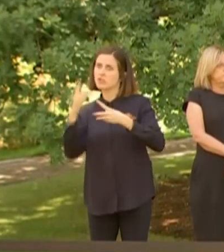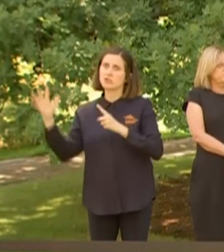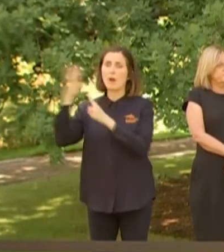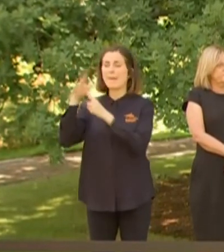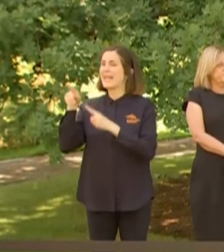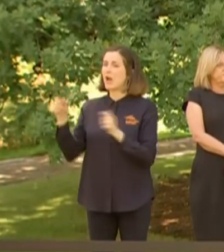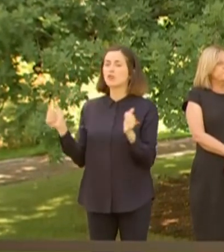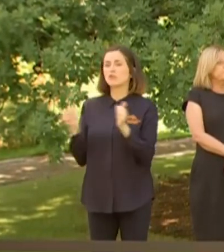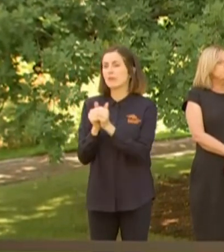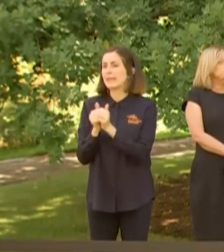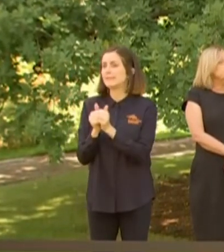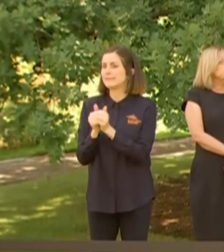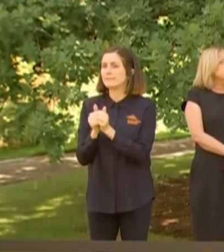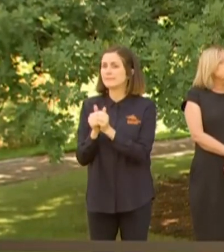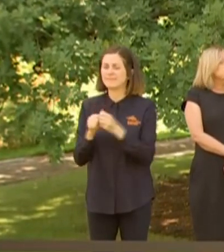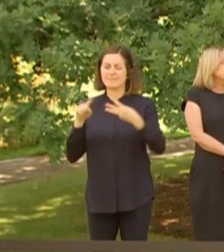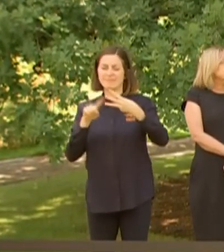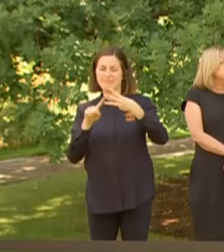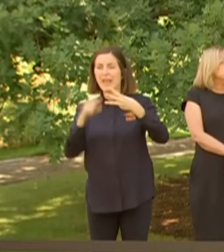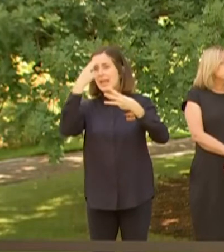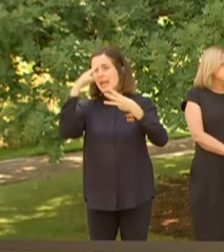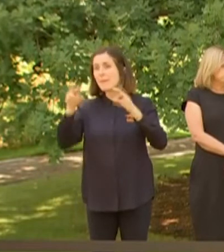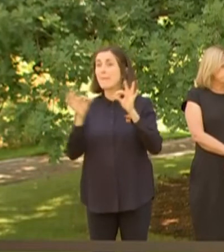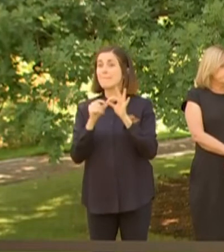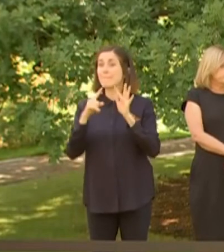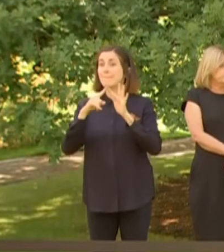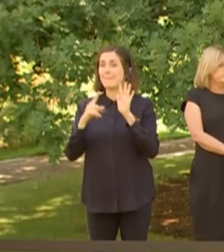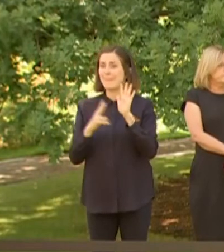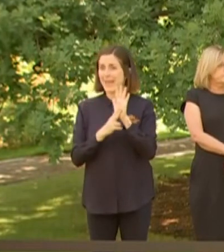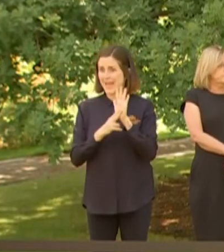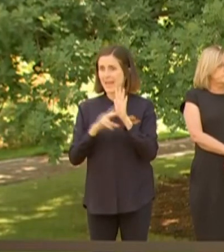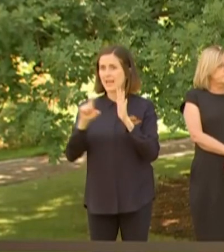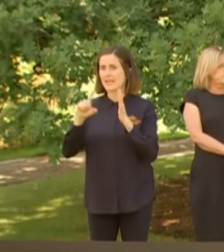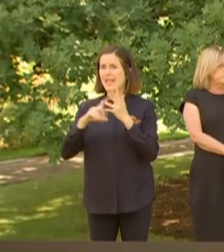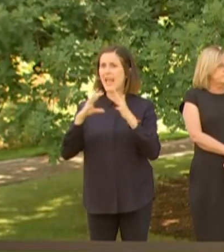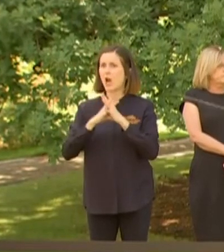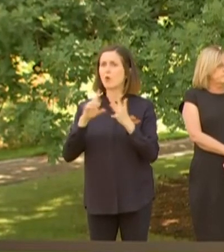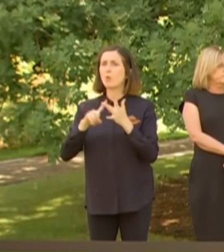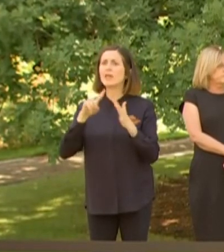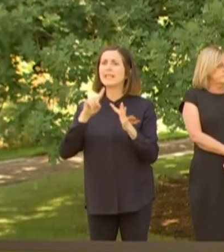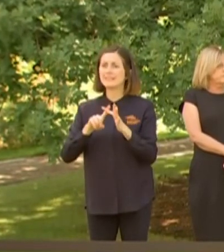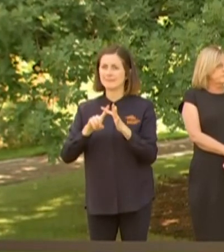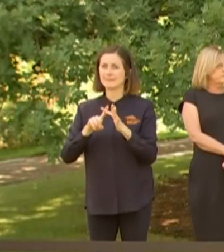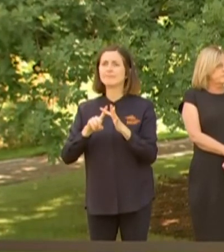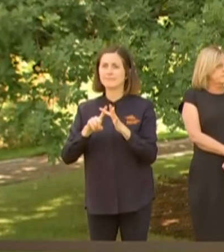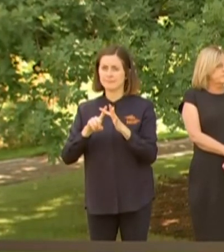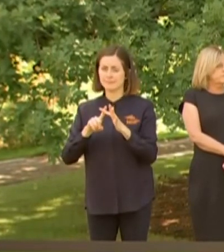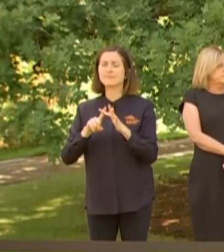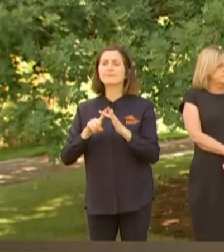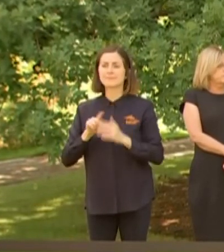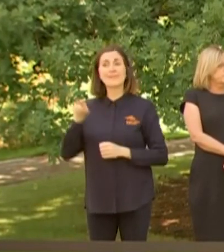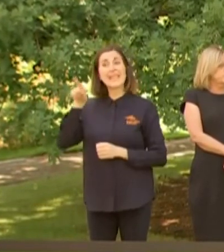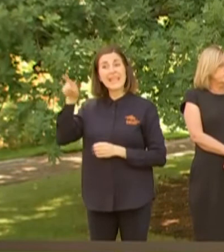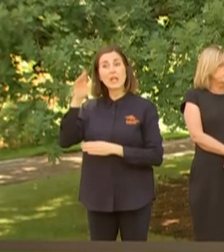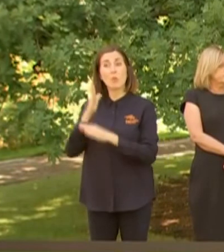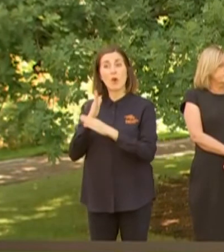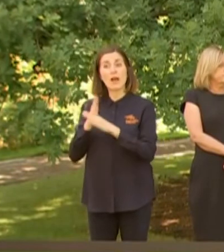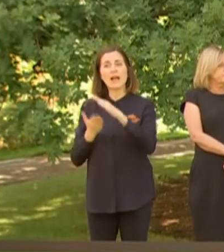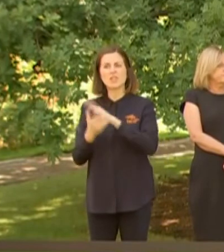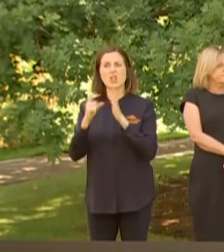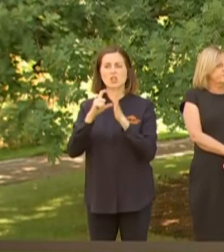he. Yeah, it is Ben Cowie is the person that's been appointed. He's out of the Weehai, I think. and when we can get you some more details on him, we